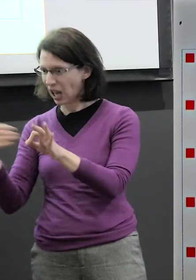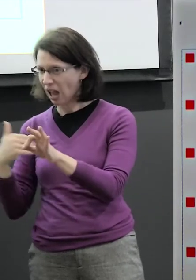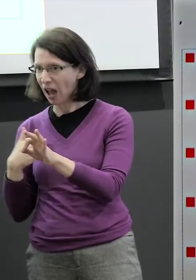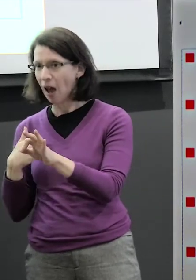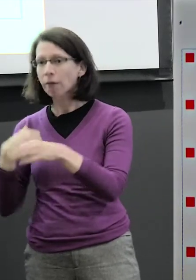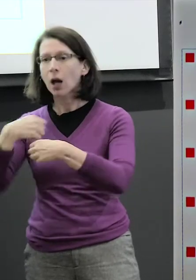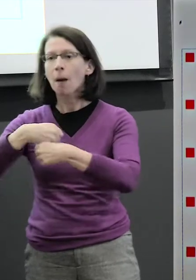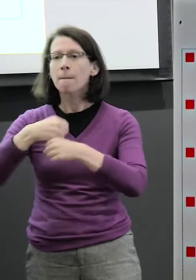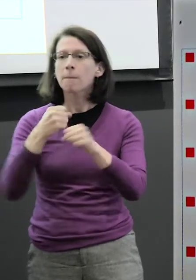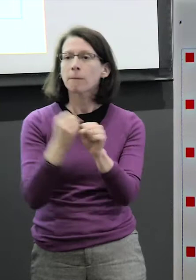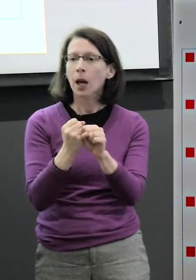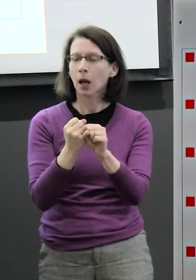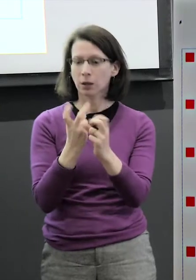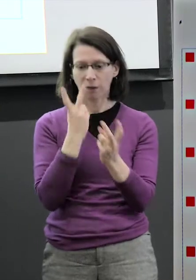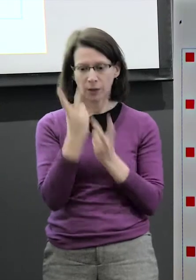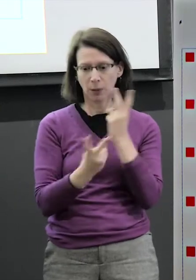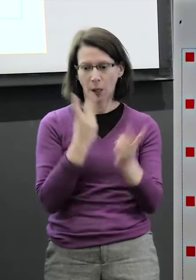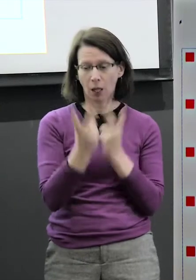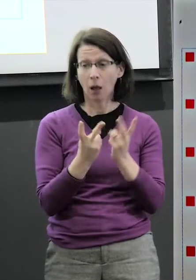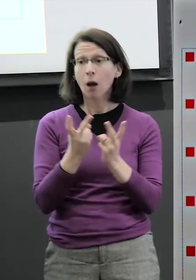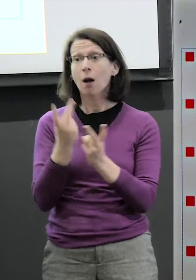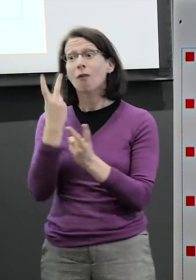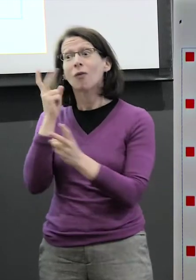are covert in speech.